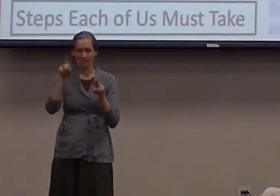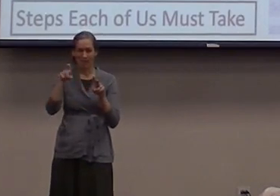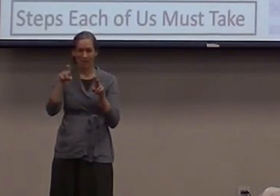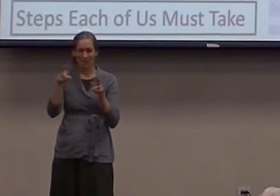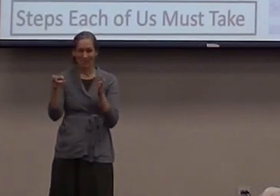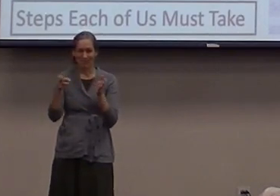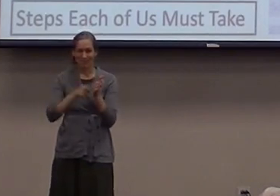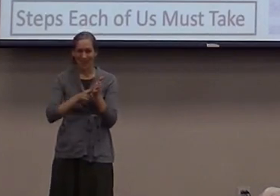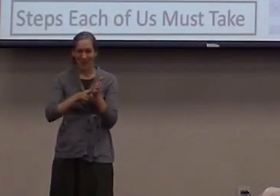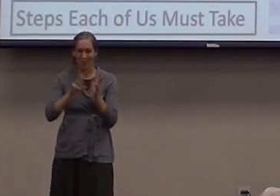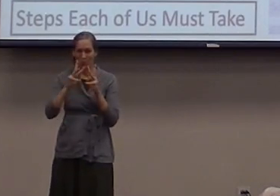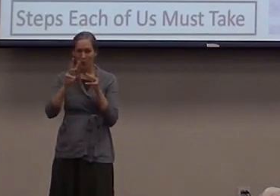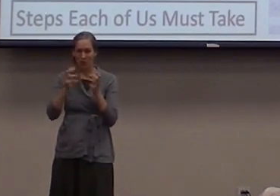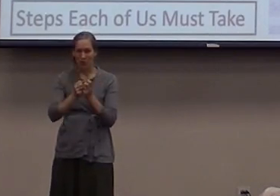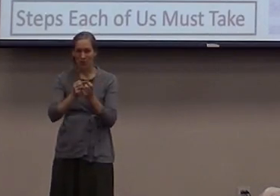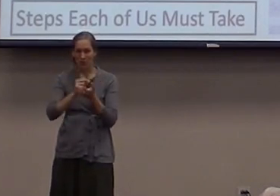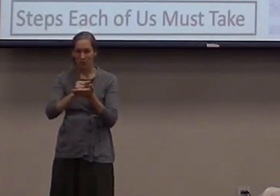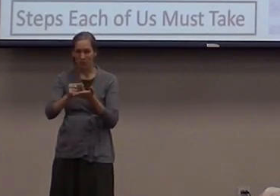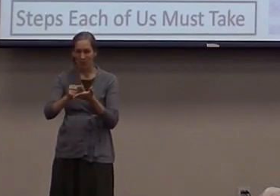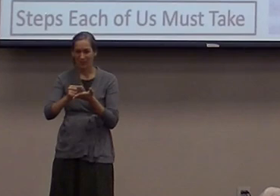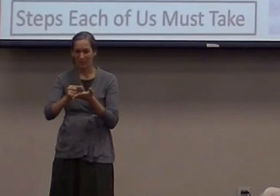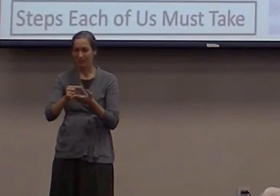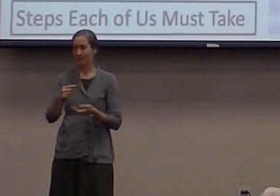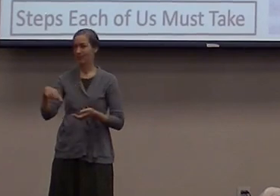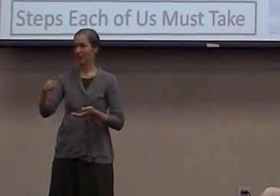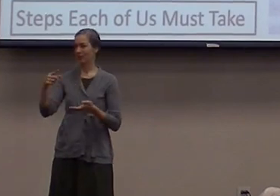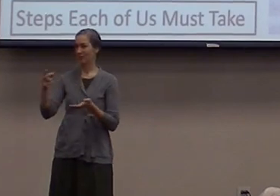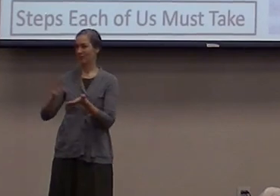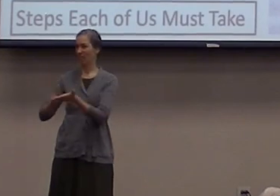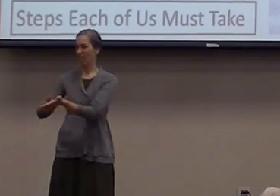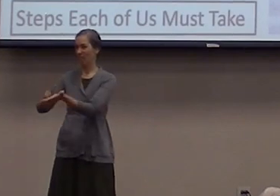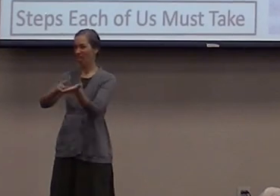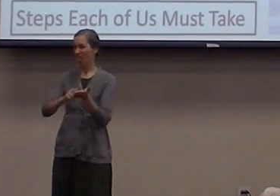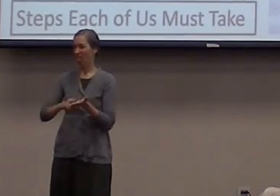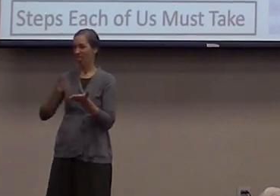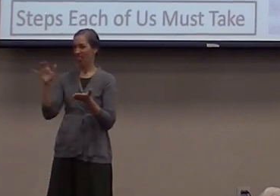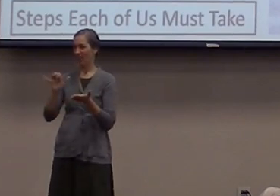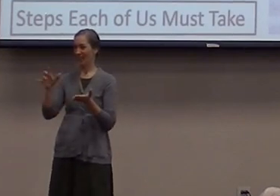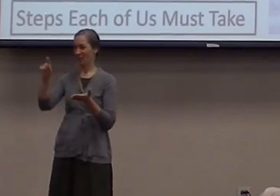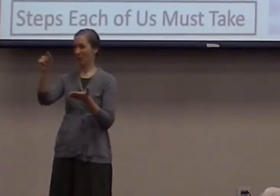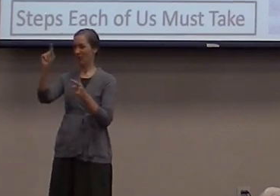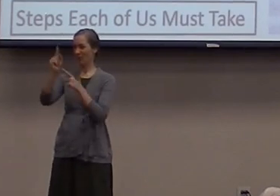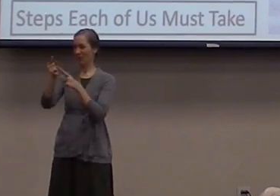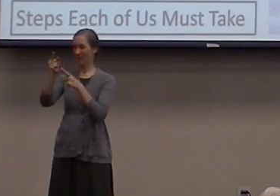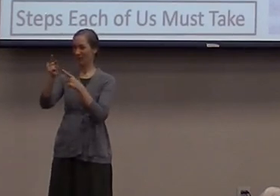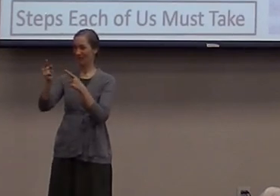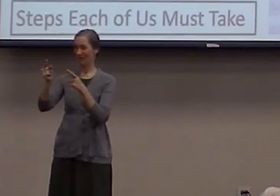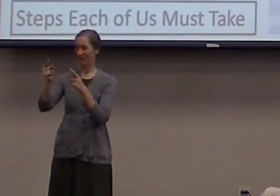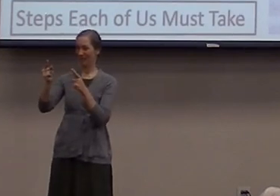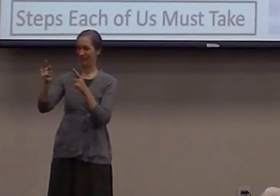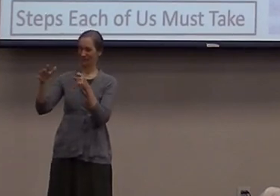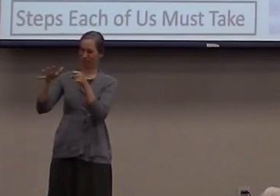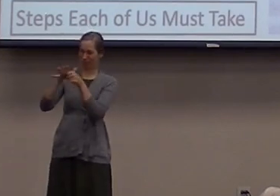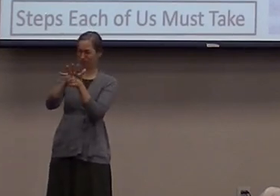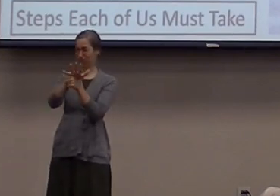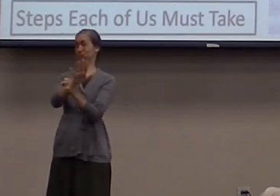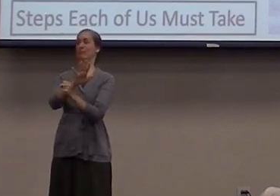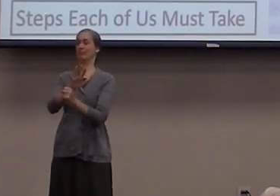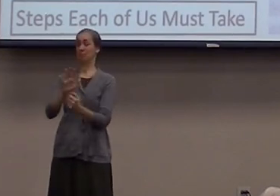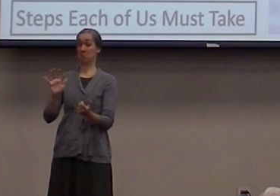believe this. You guys signed up in like 20 minutes. You took all the blanks. I don't even know what to do with